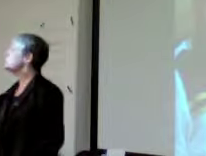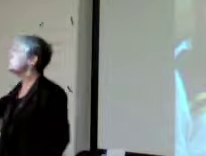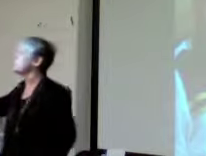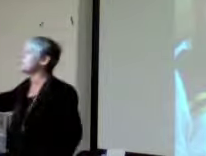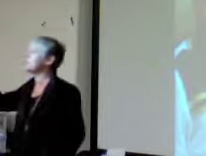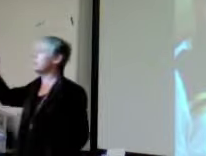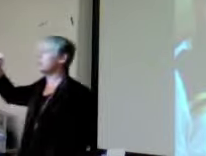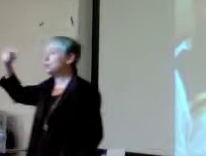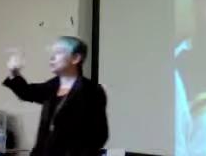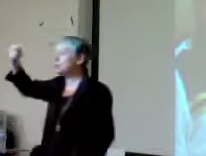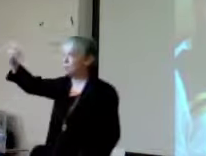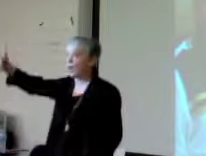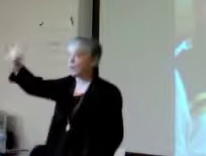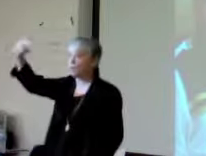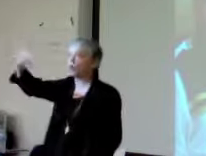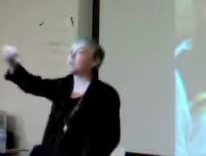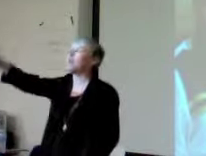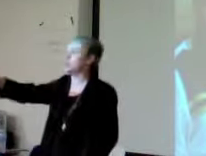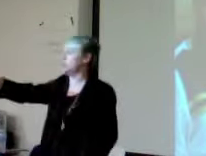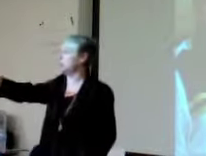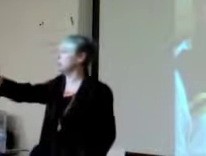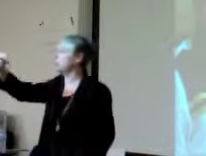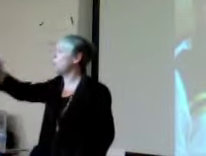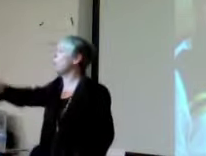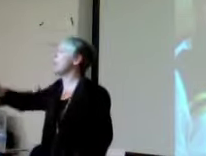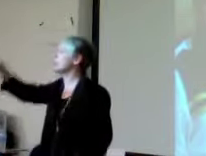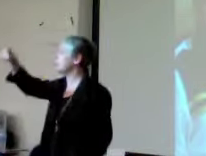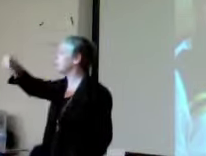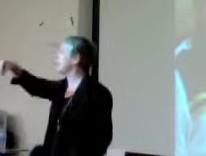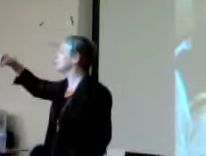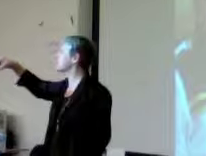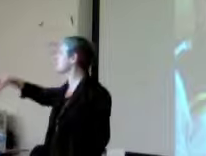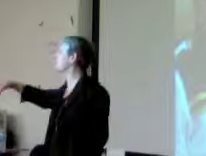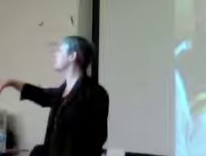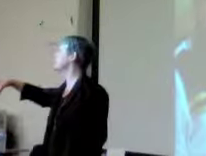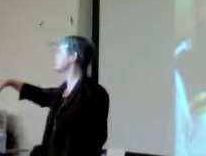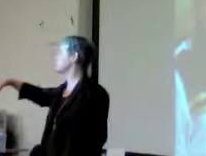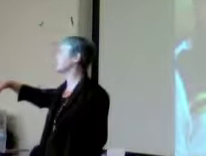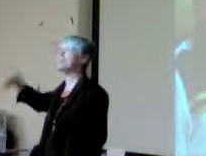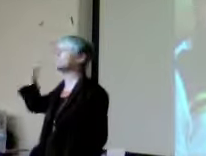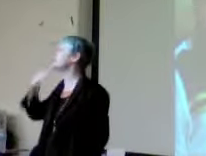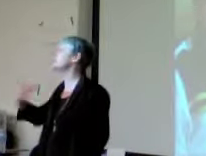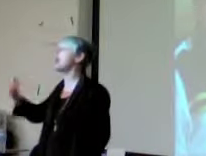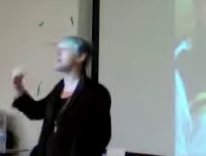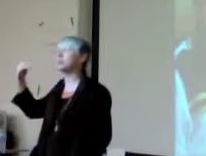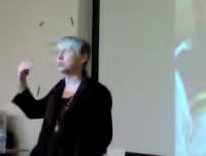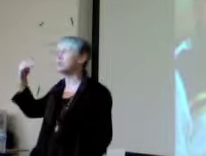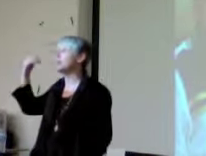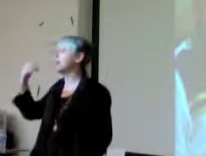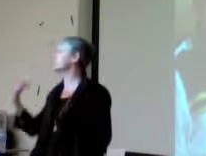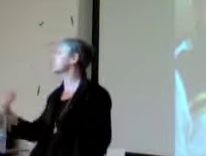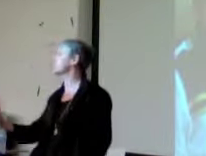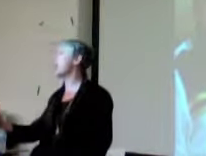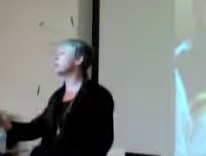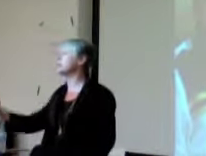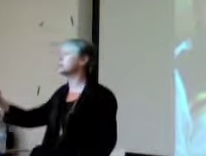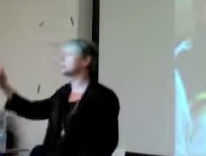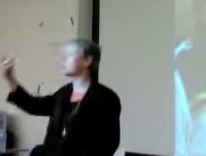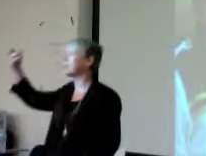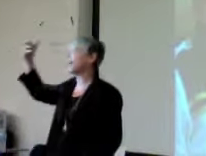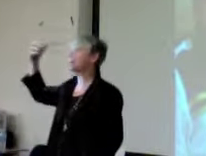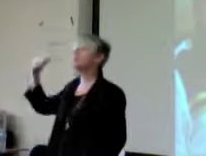But using it, using you guys, working with you in the ways that this project is working is phenomenally new. And it's